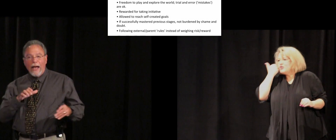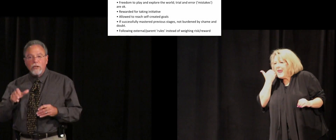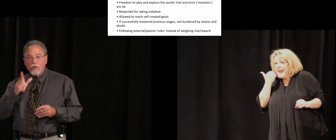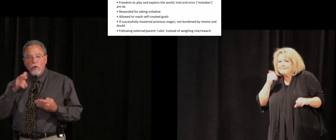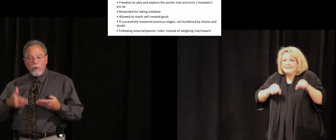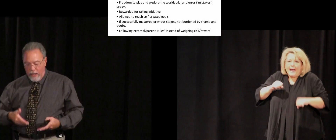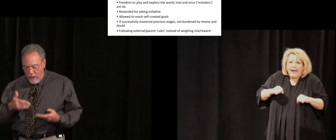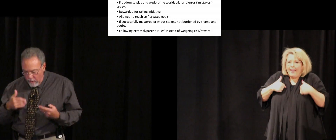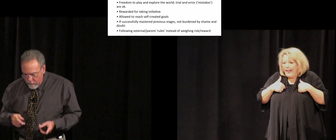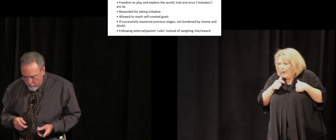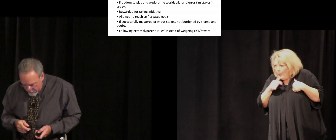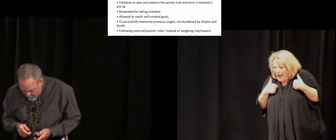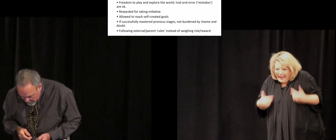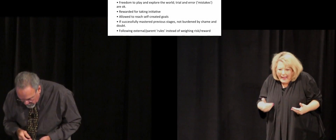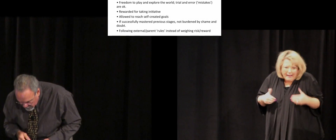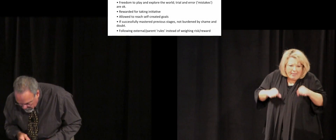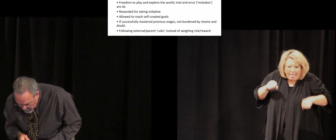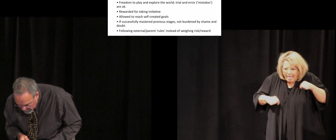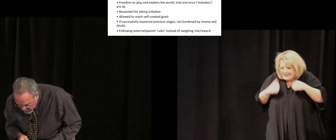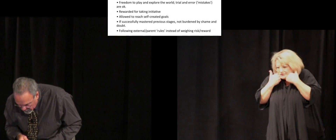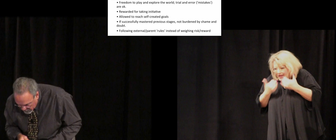things. Or